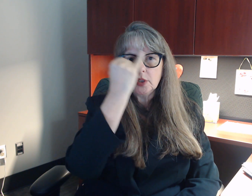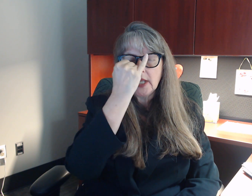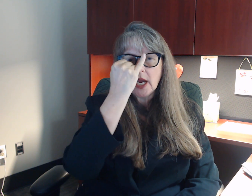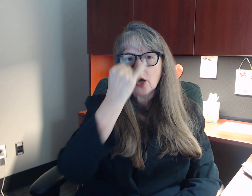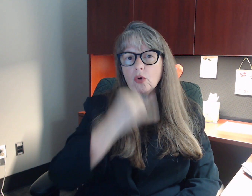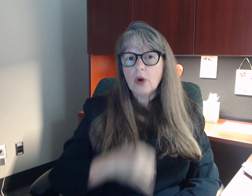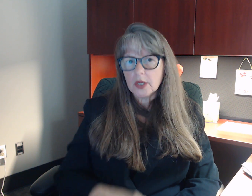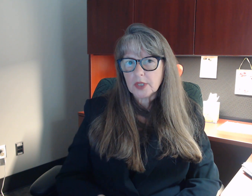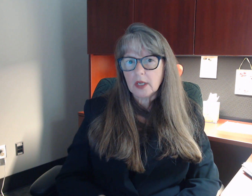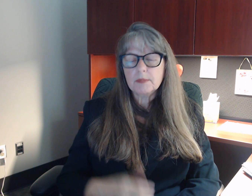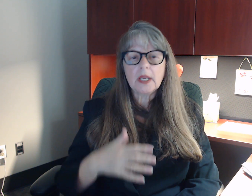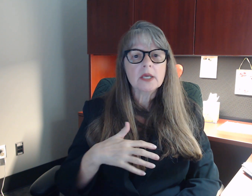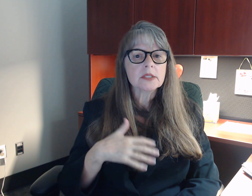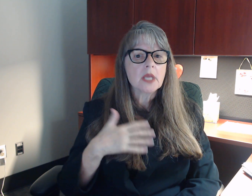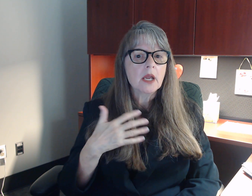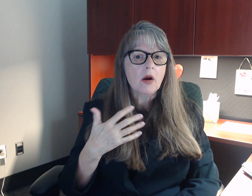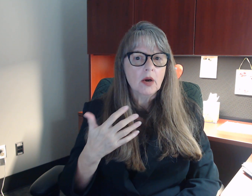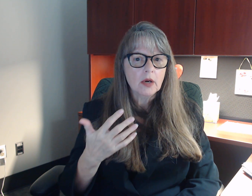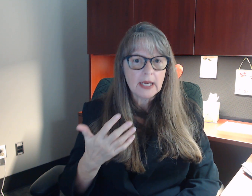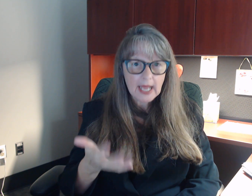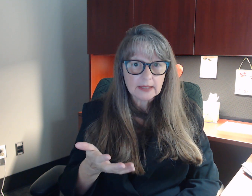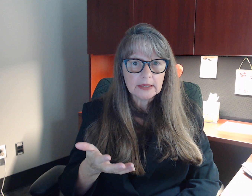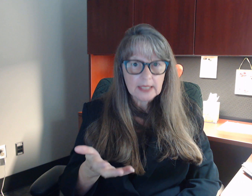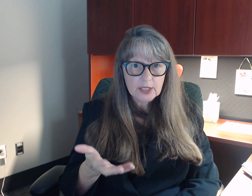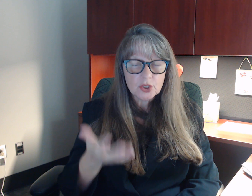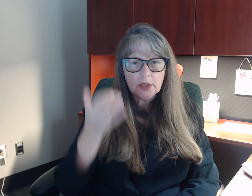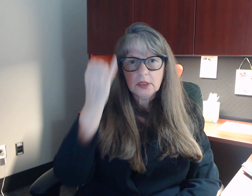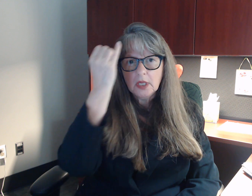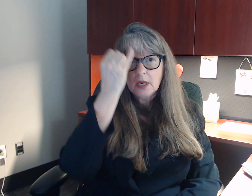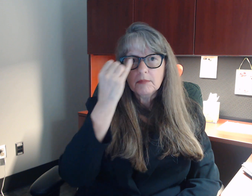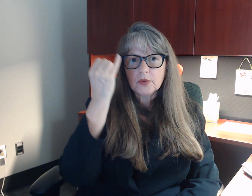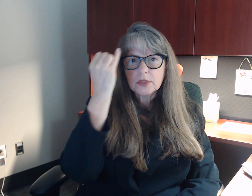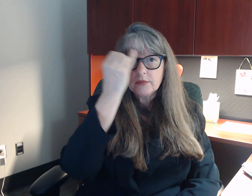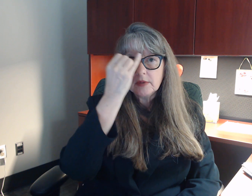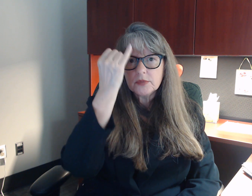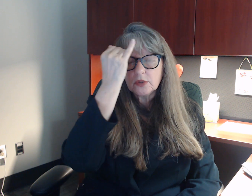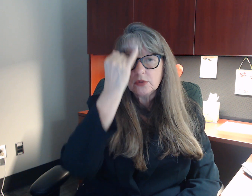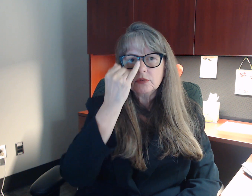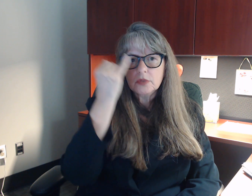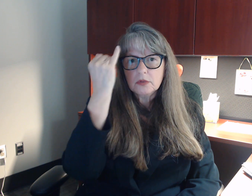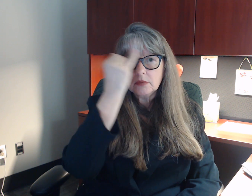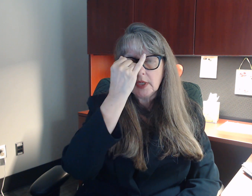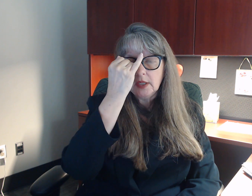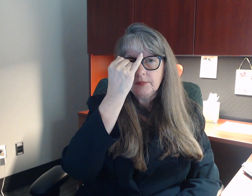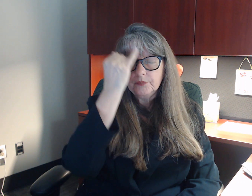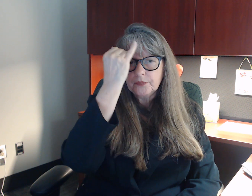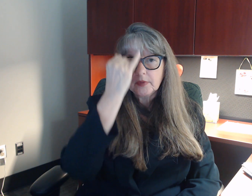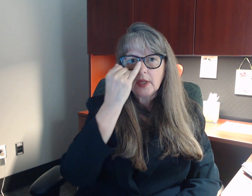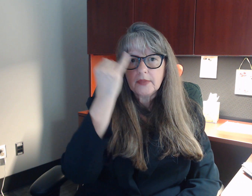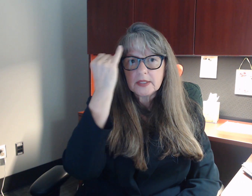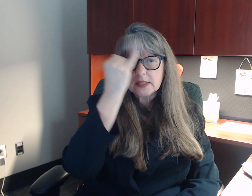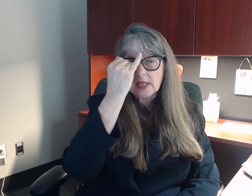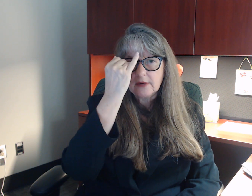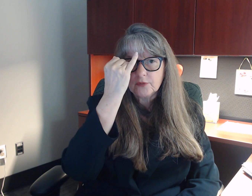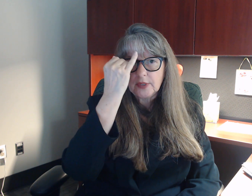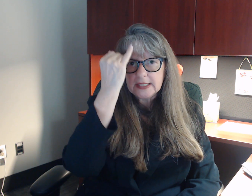a cross on it because they are a Catholic nation, most of them. So you do, that's the sign for Italy